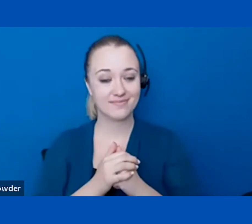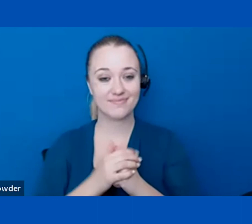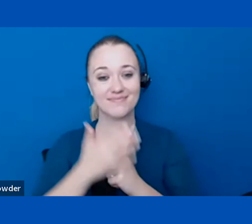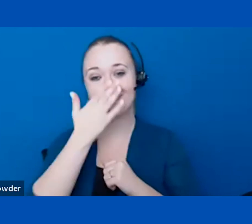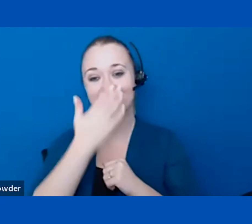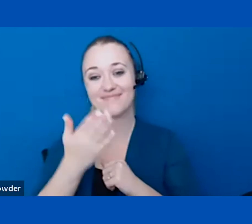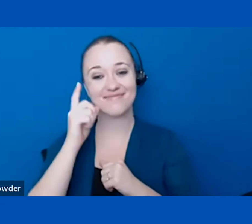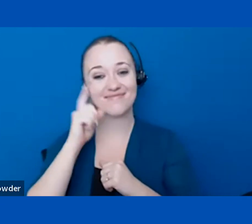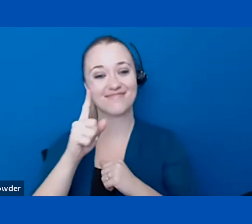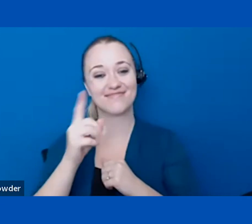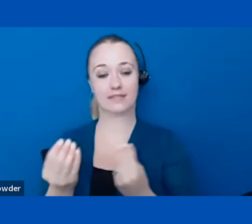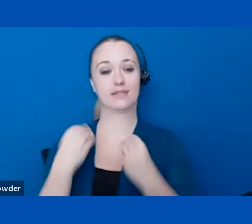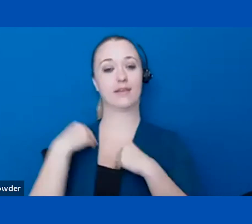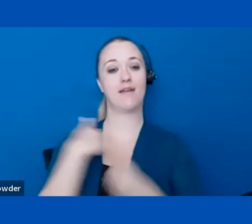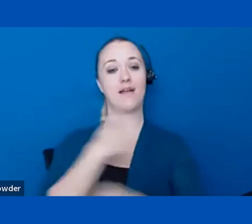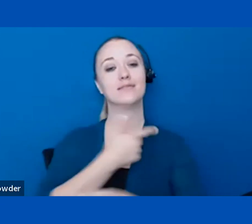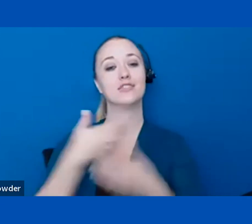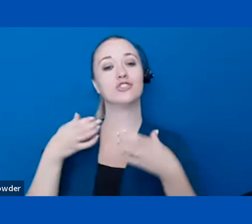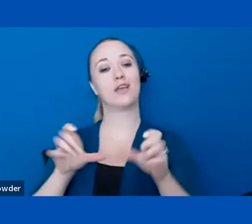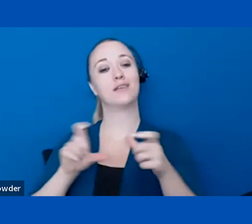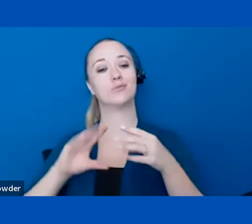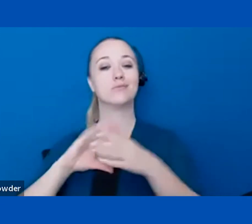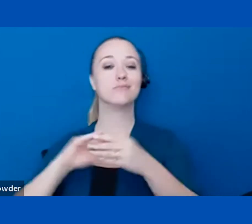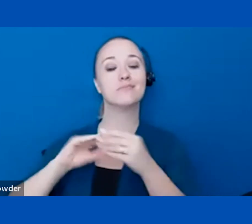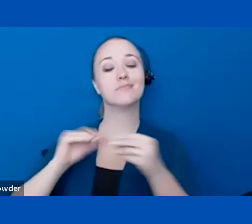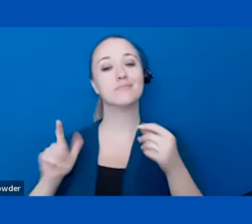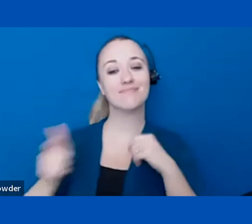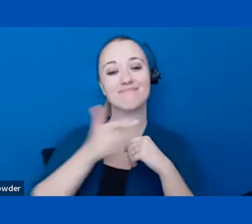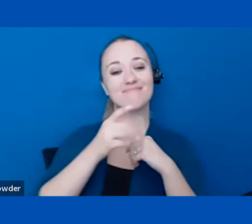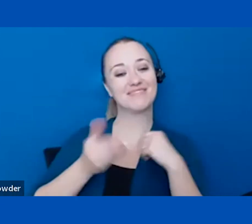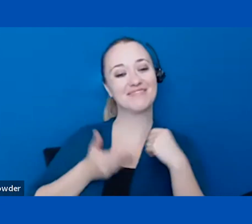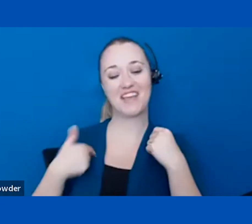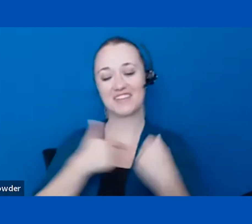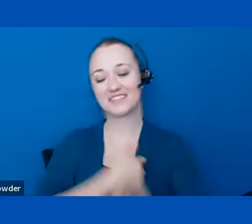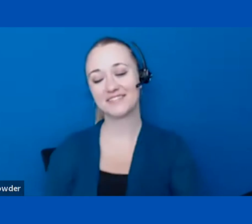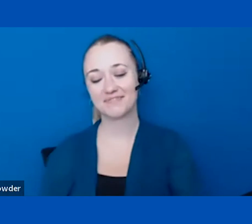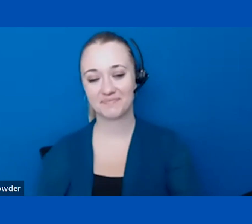for giving us all of the chance to speak and inviting us.